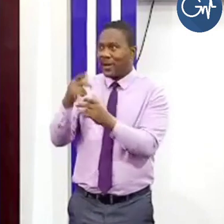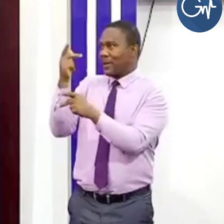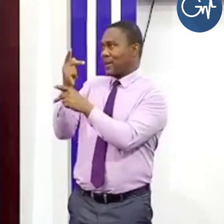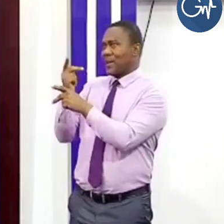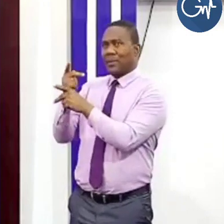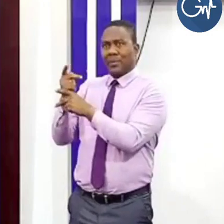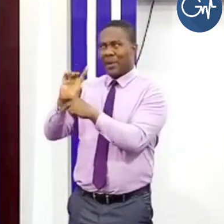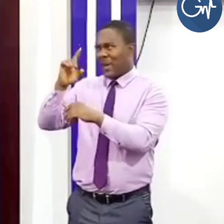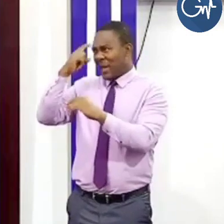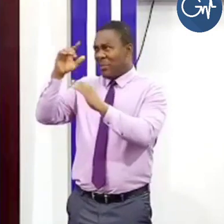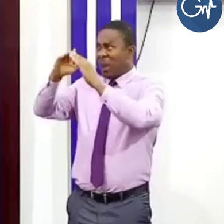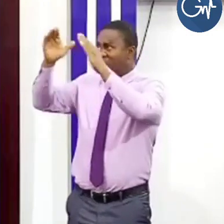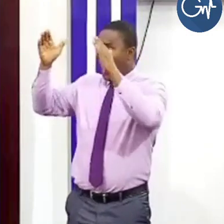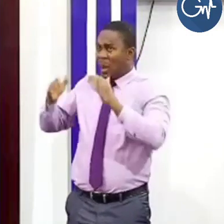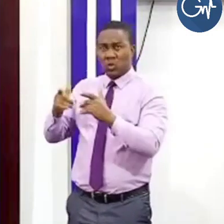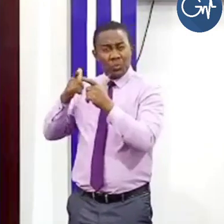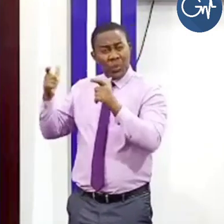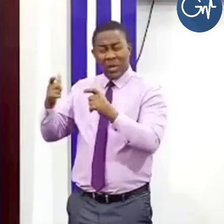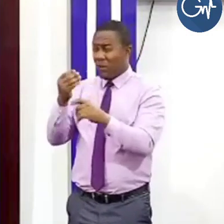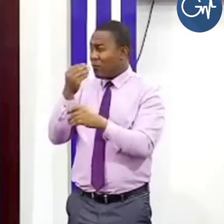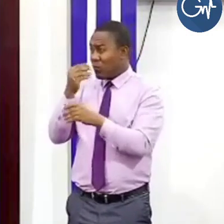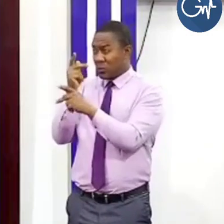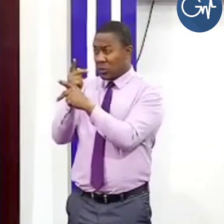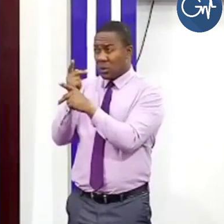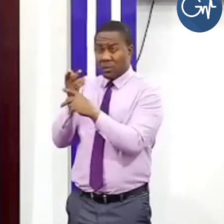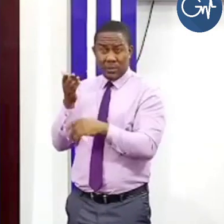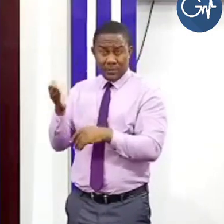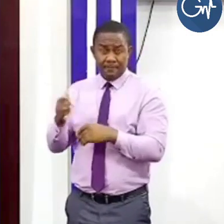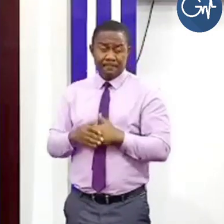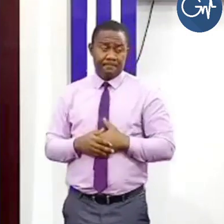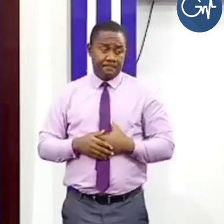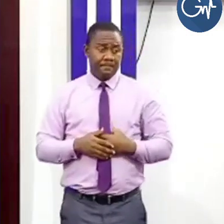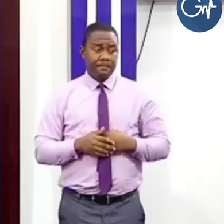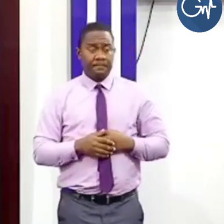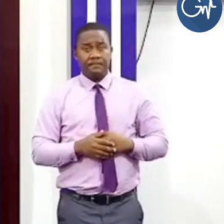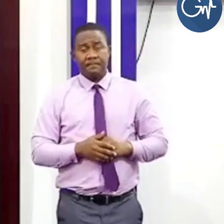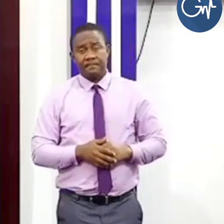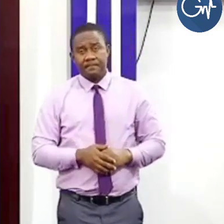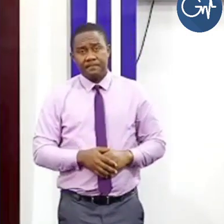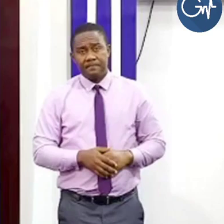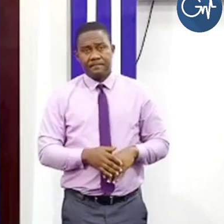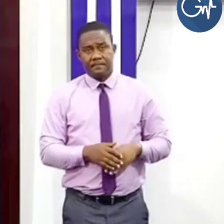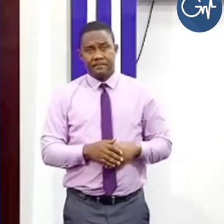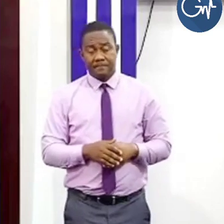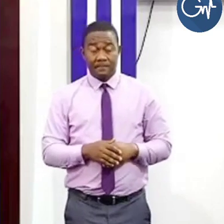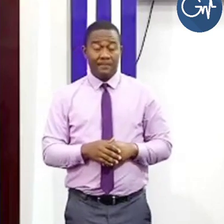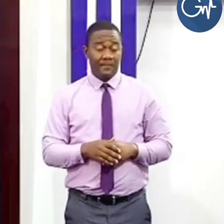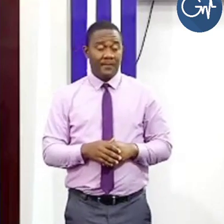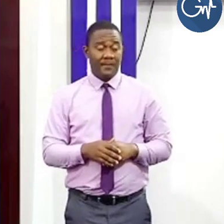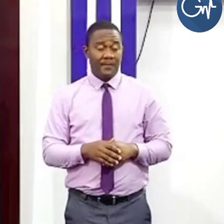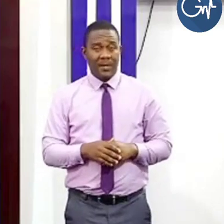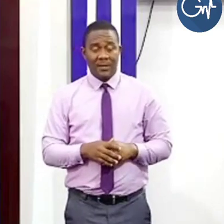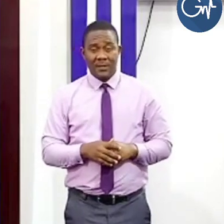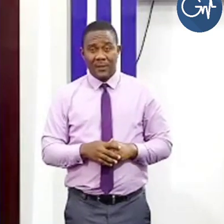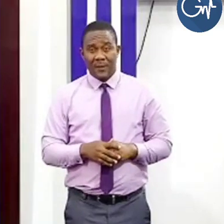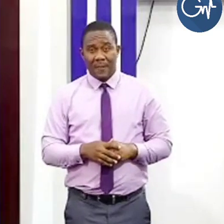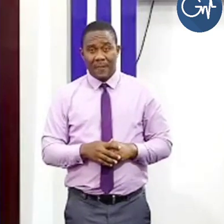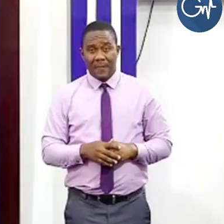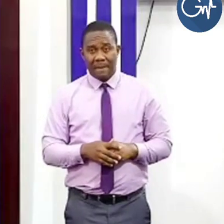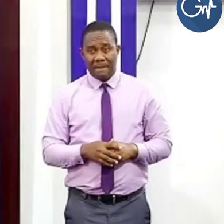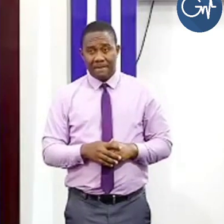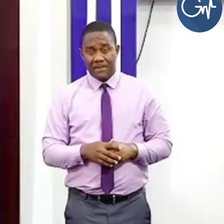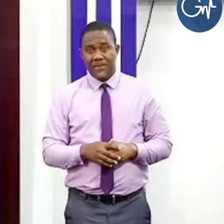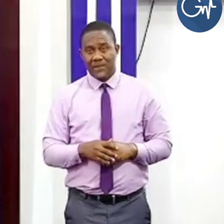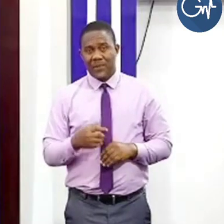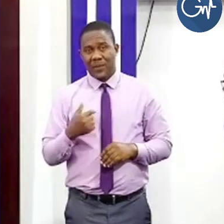it's admitted into our warehouses. Honourable Minister, on this note, I